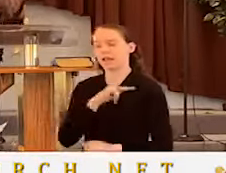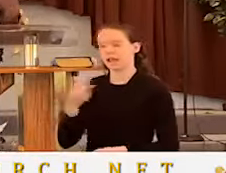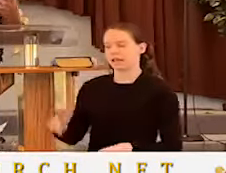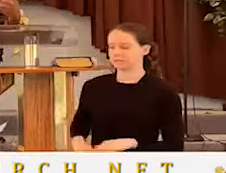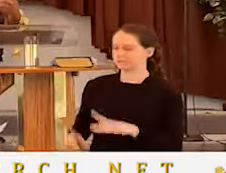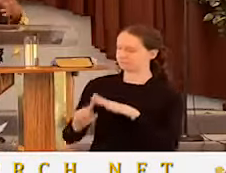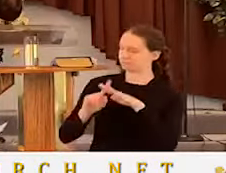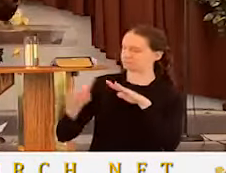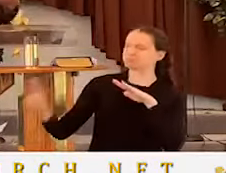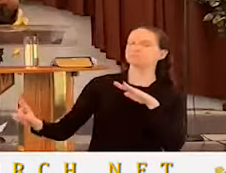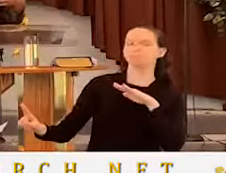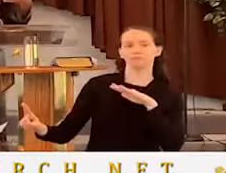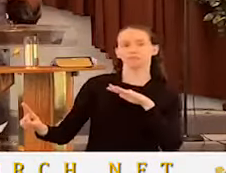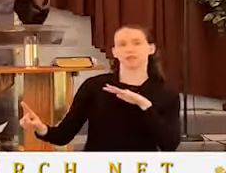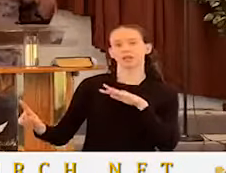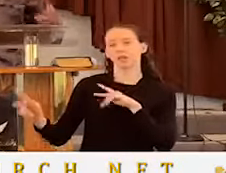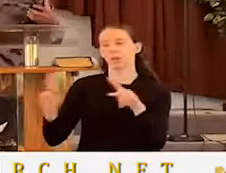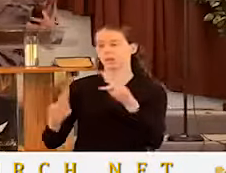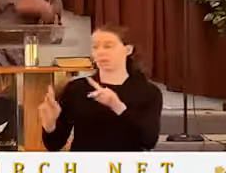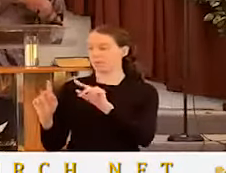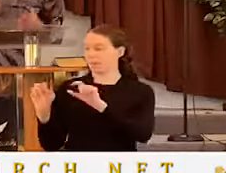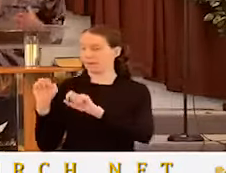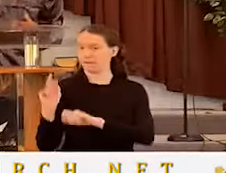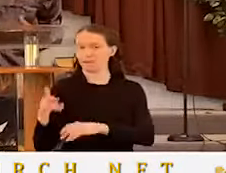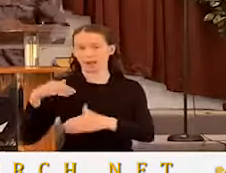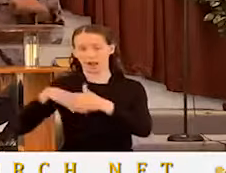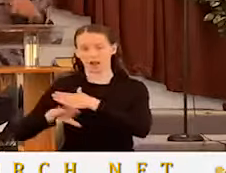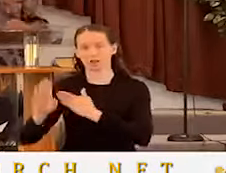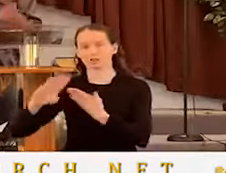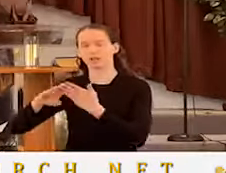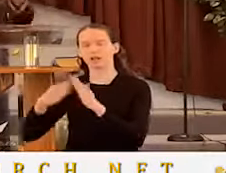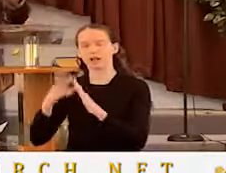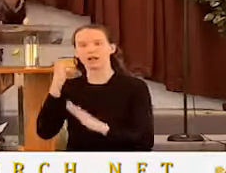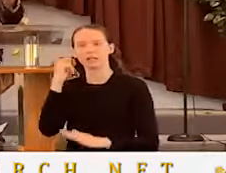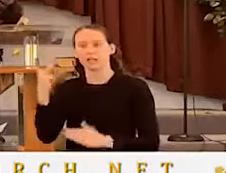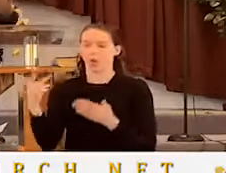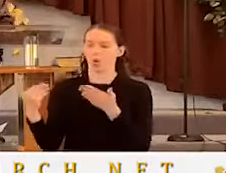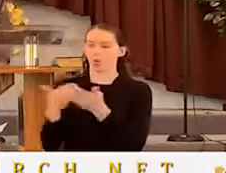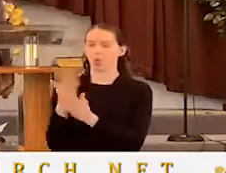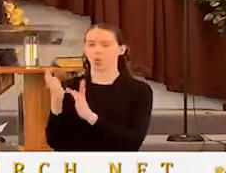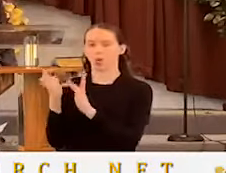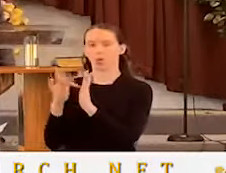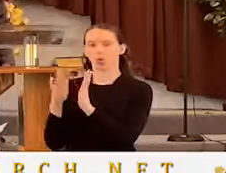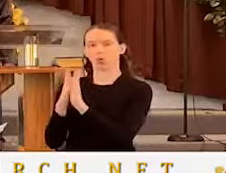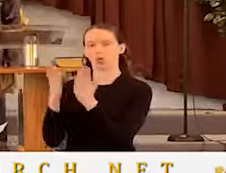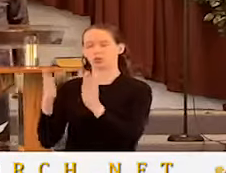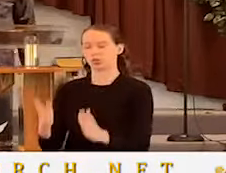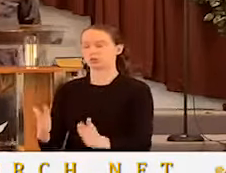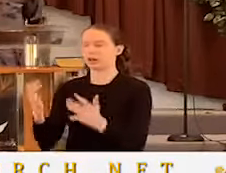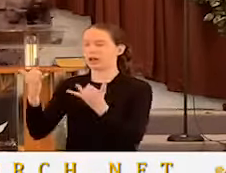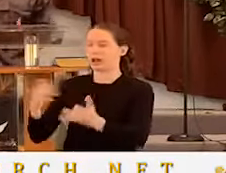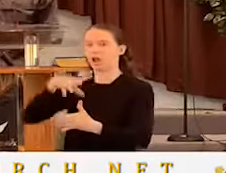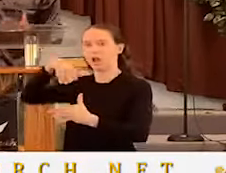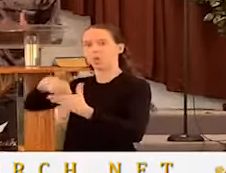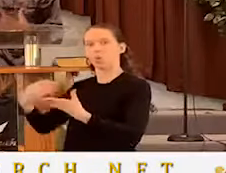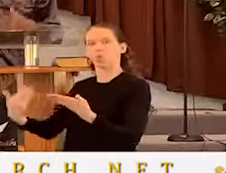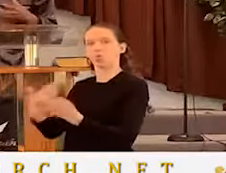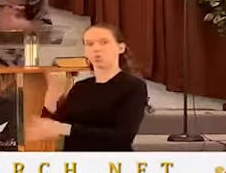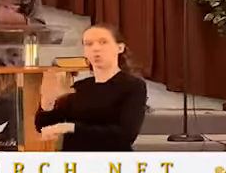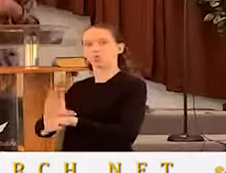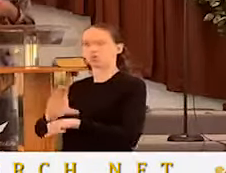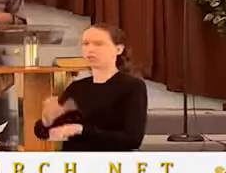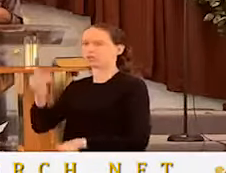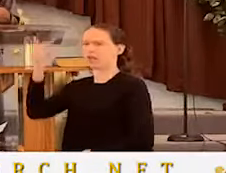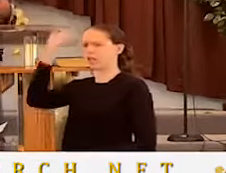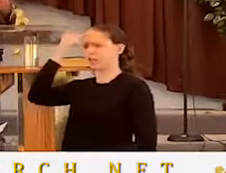they came back, they found that Gentile Christians were now a part of their new church. This did